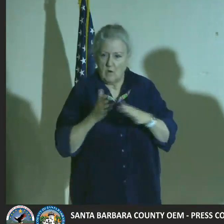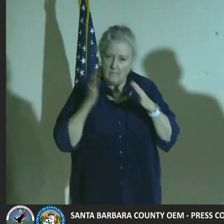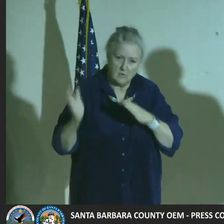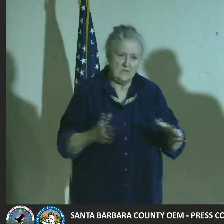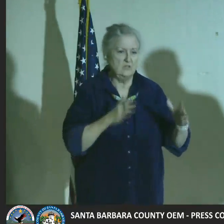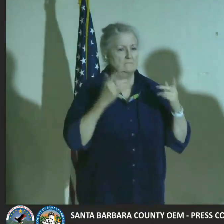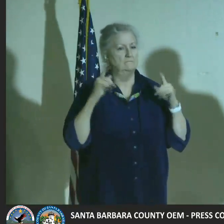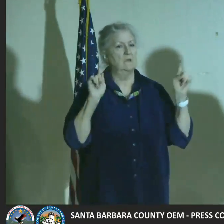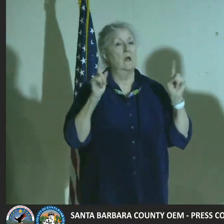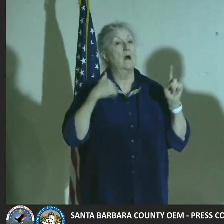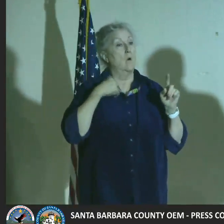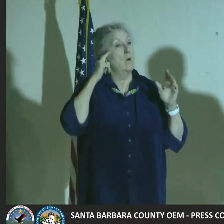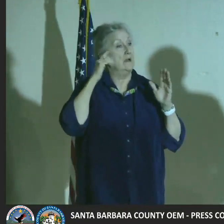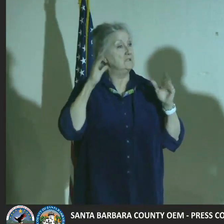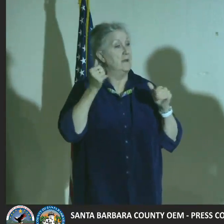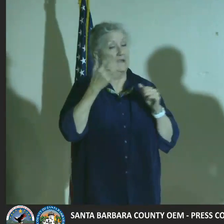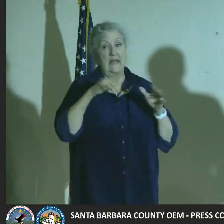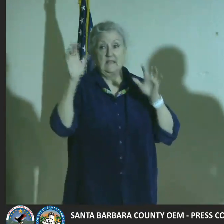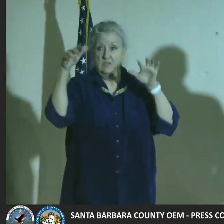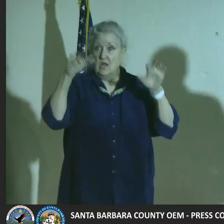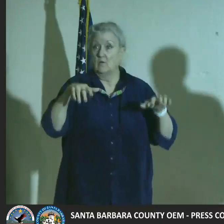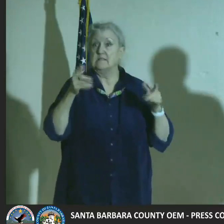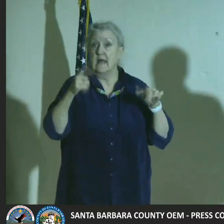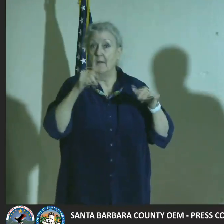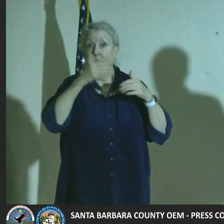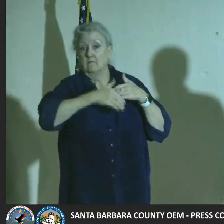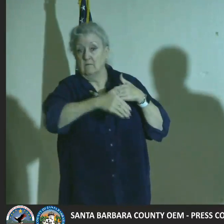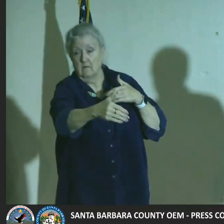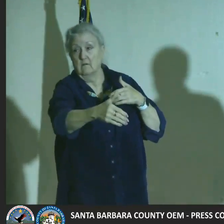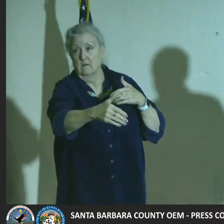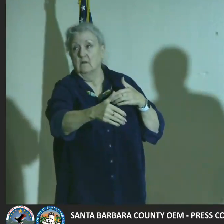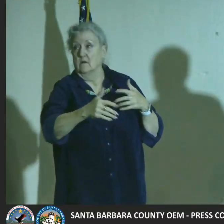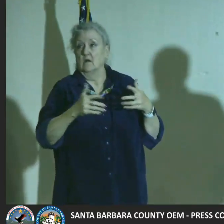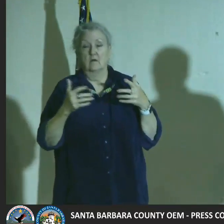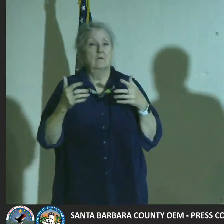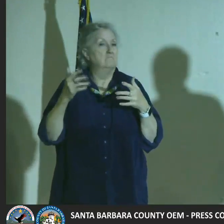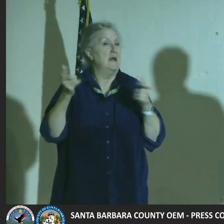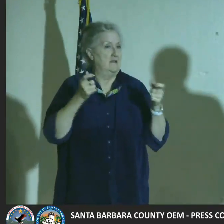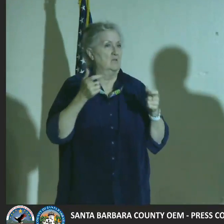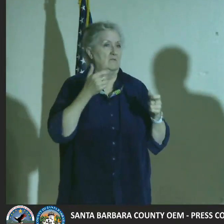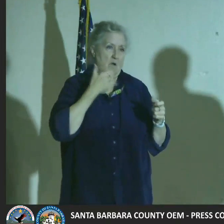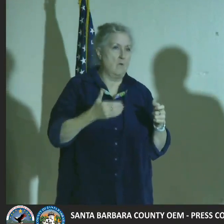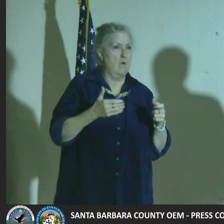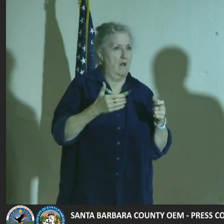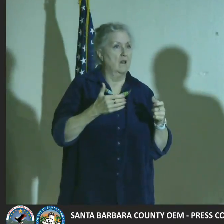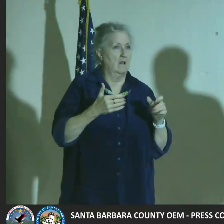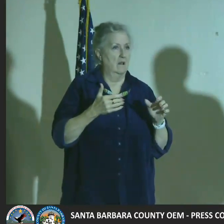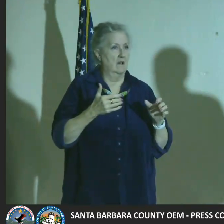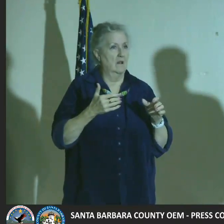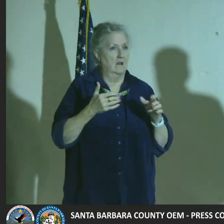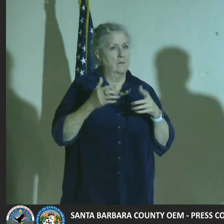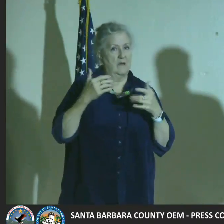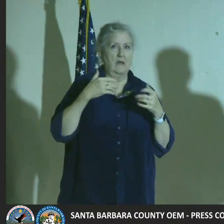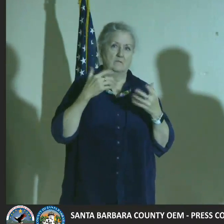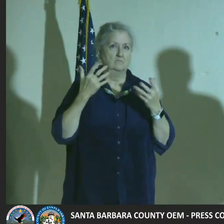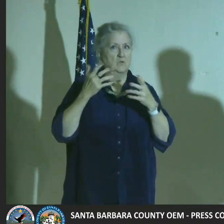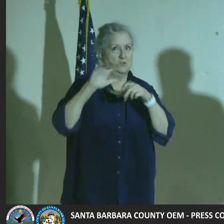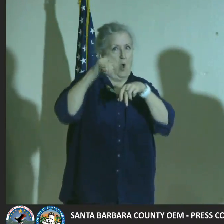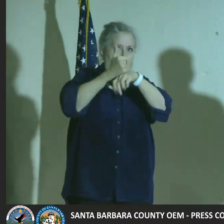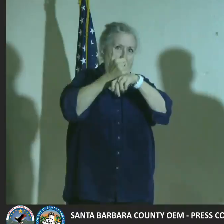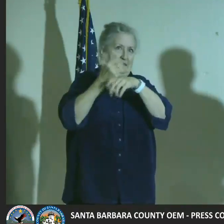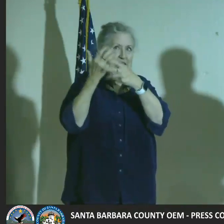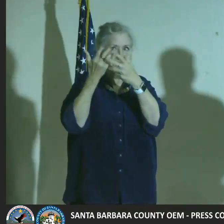we expect that any showers that may occur tonight will be handled fairly well by the infrastructure that's